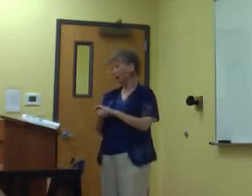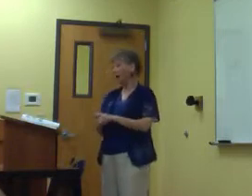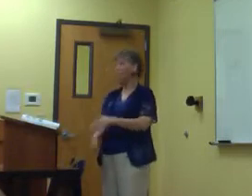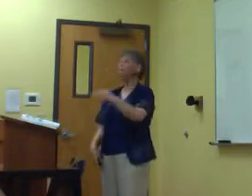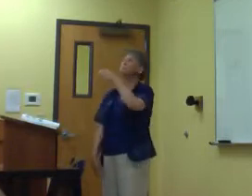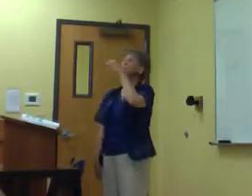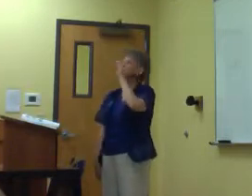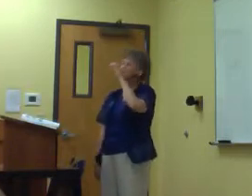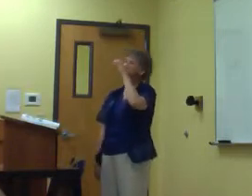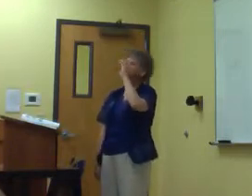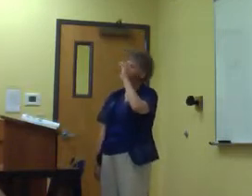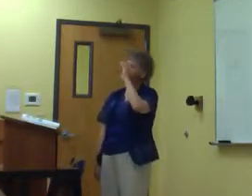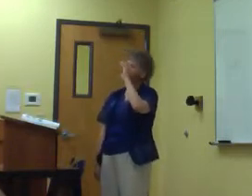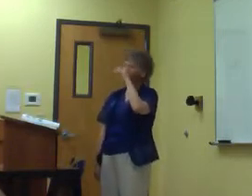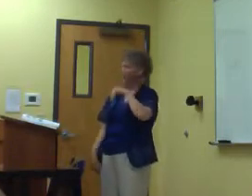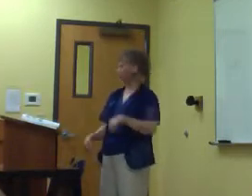pop, drink.